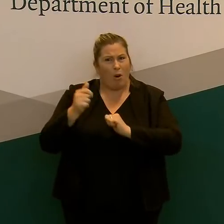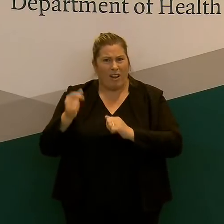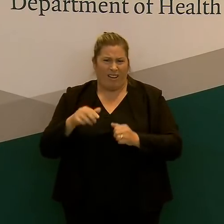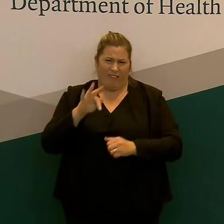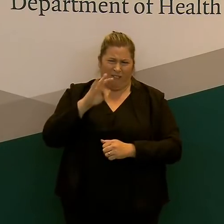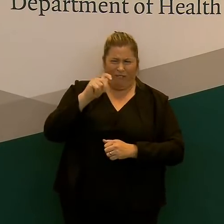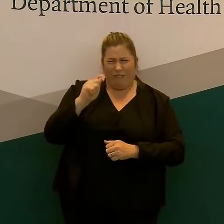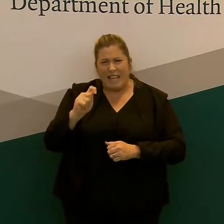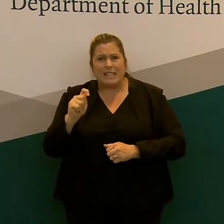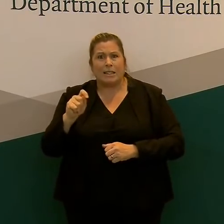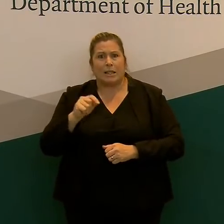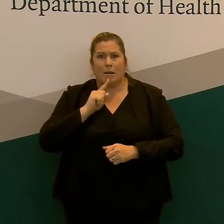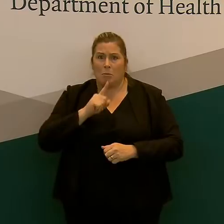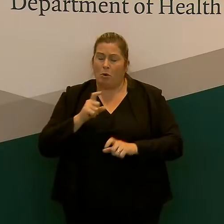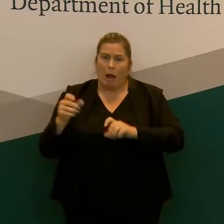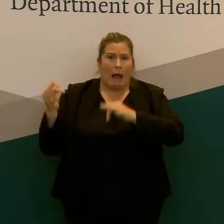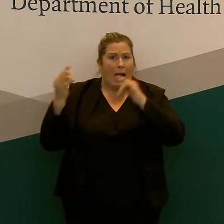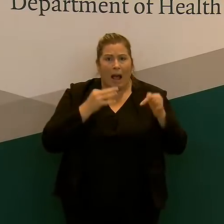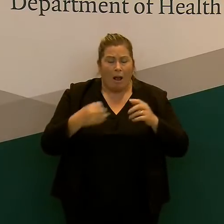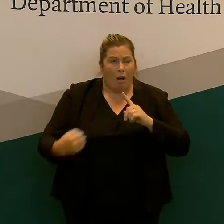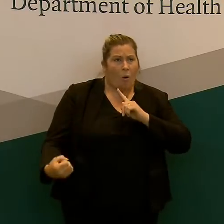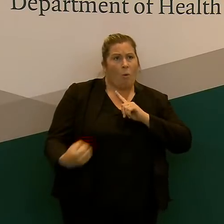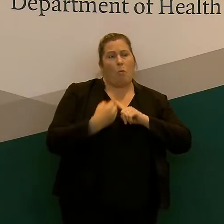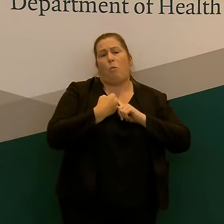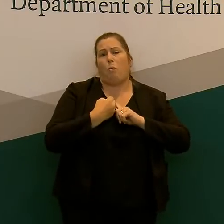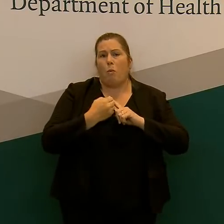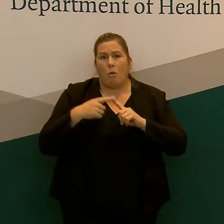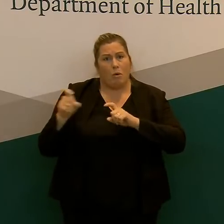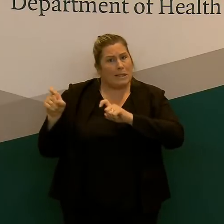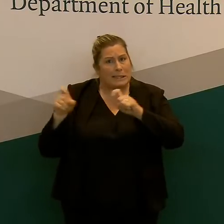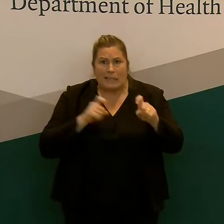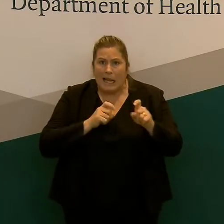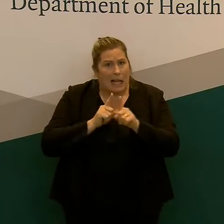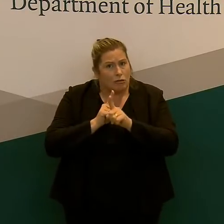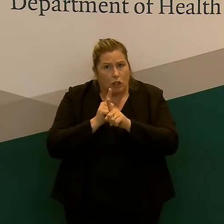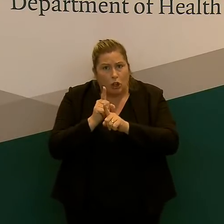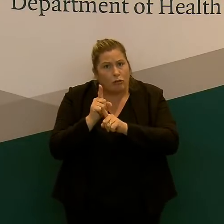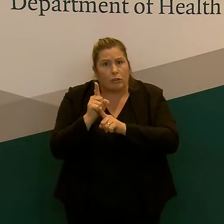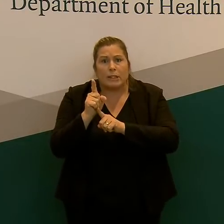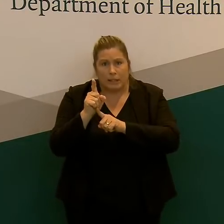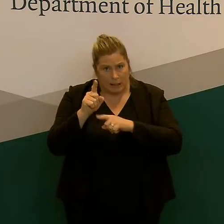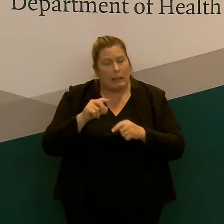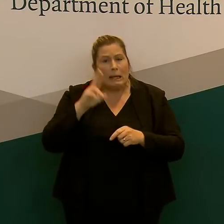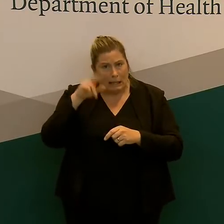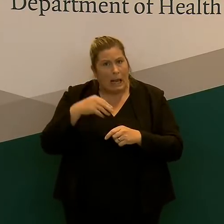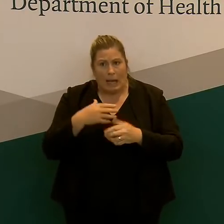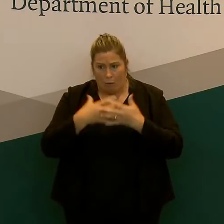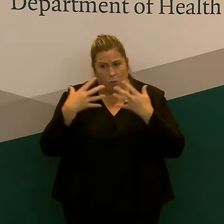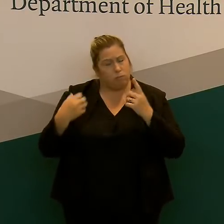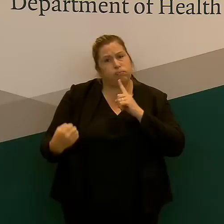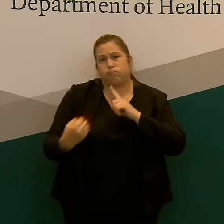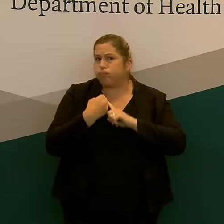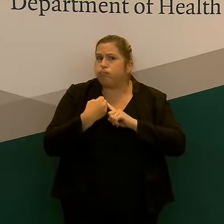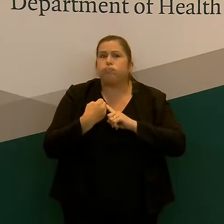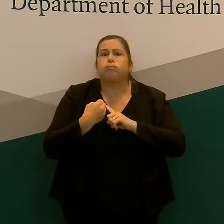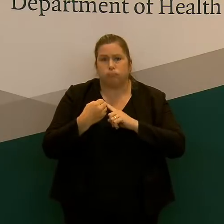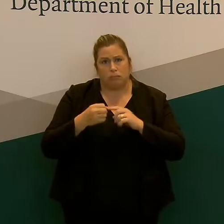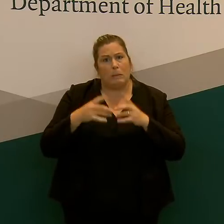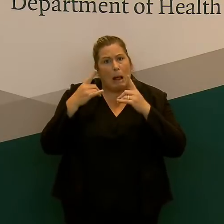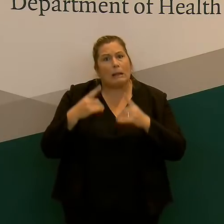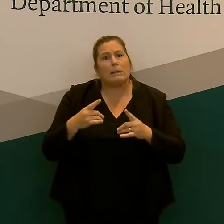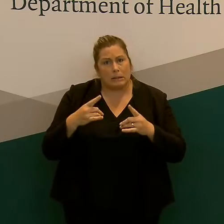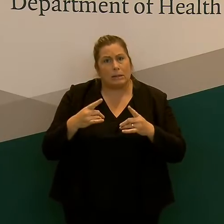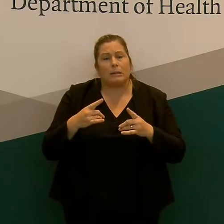young age, at the peak of their physical health and well-being, are susceptible to the impacts of this virus, and it can have significant health